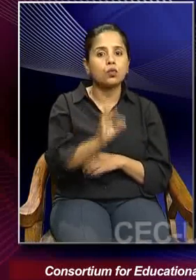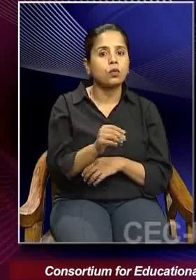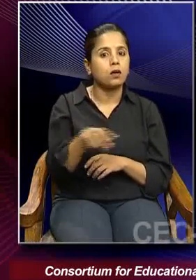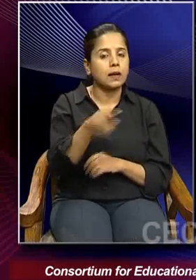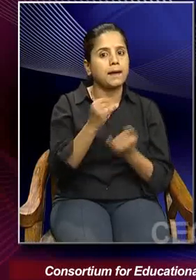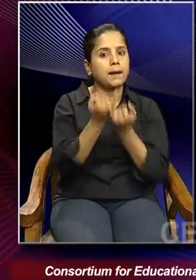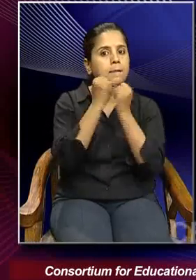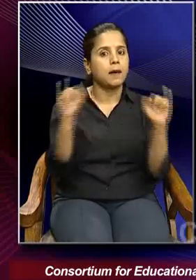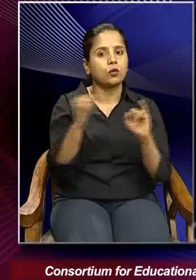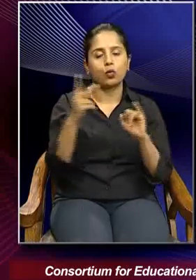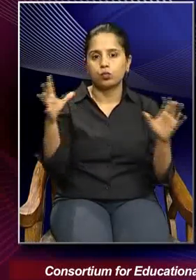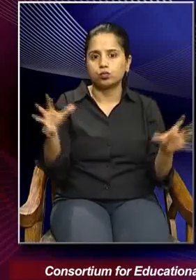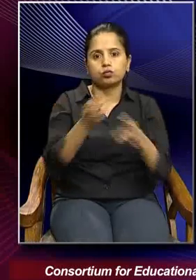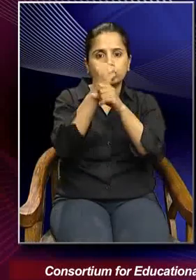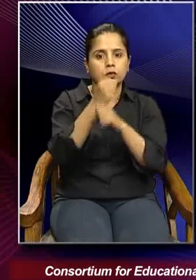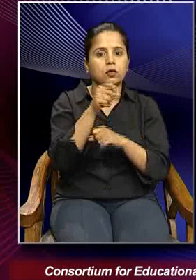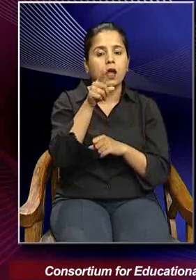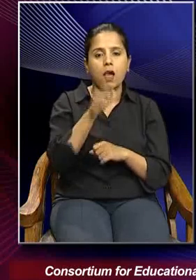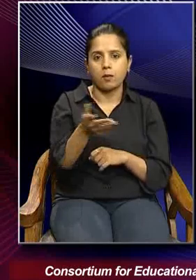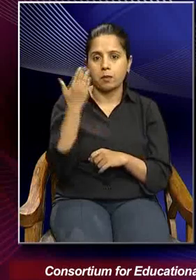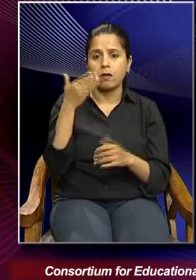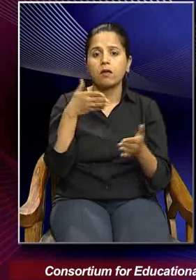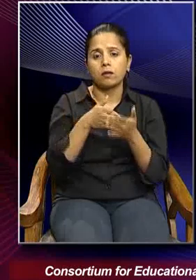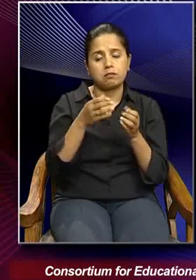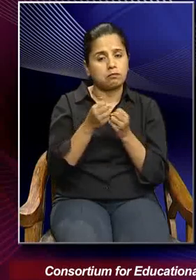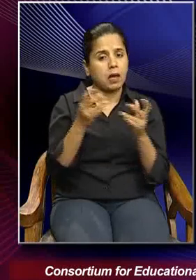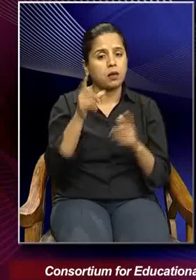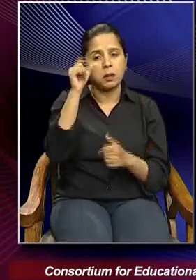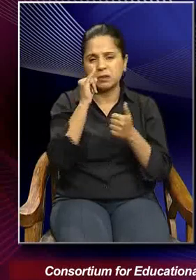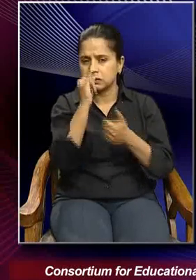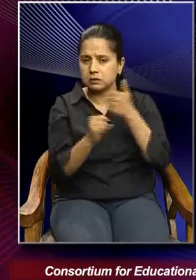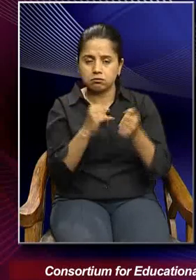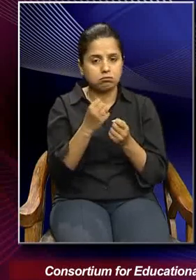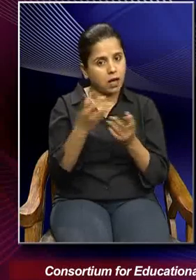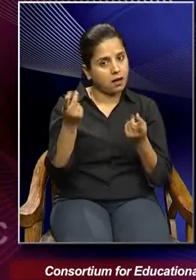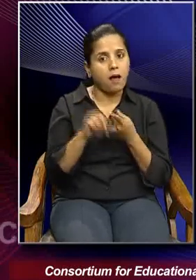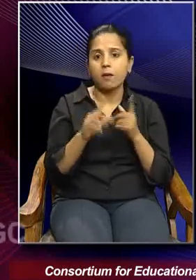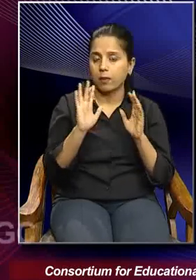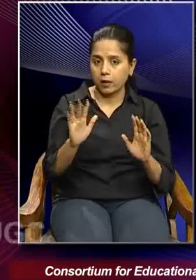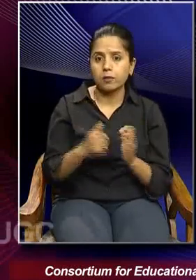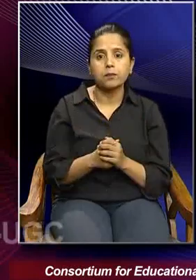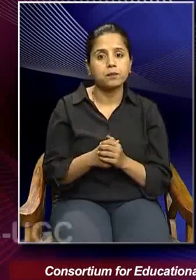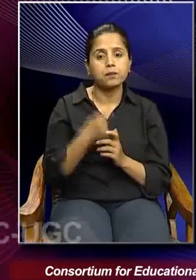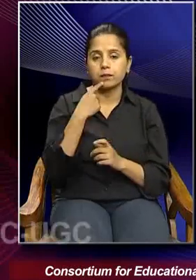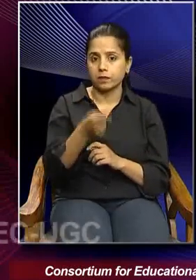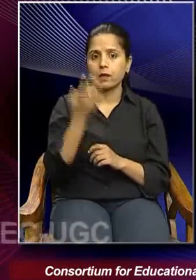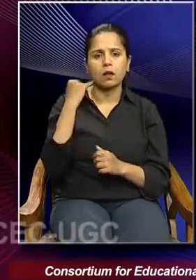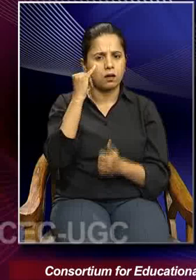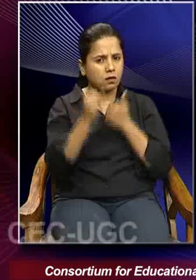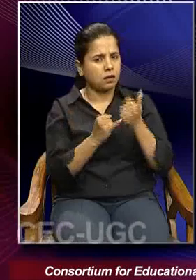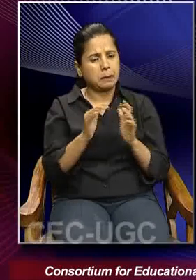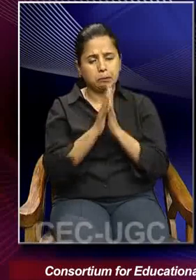independent entities, have faced many criticisms. Fine, so it has been